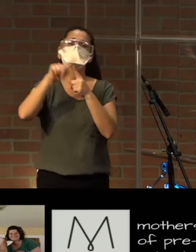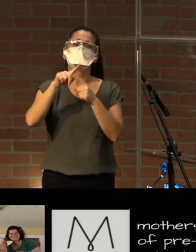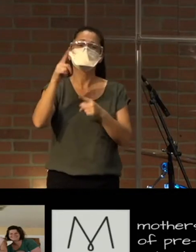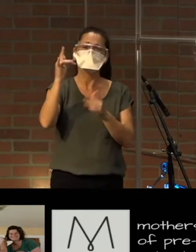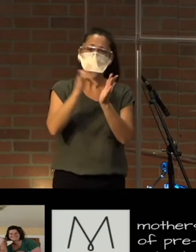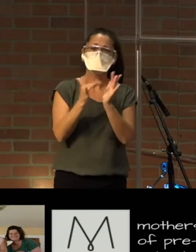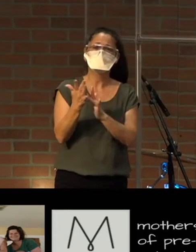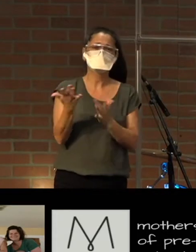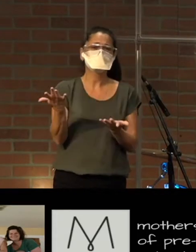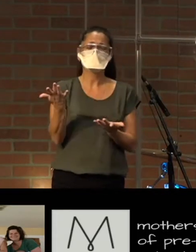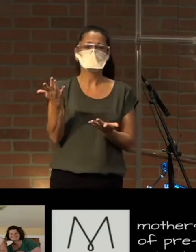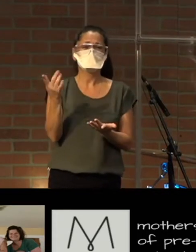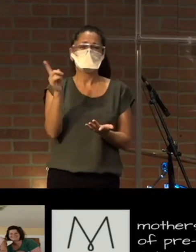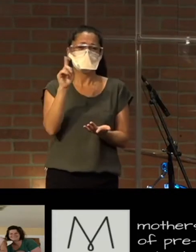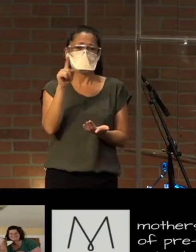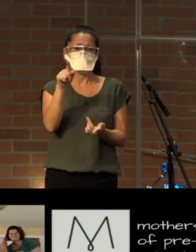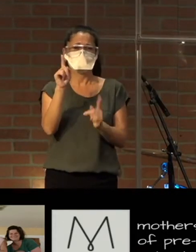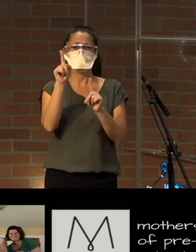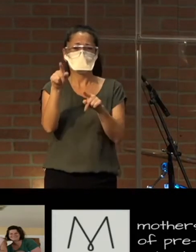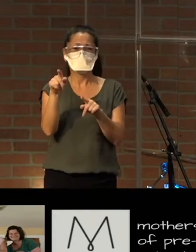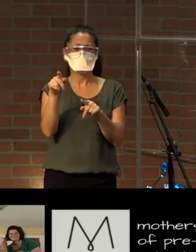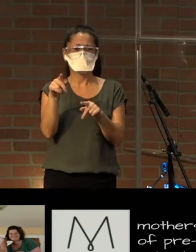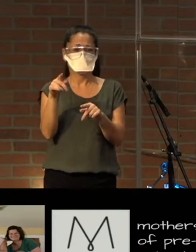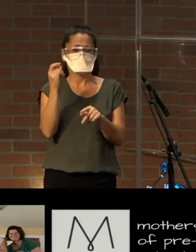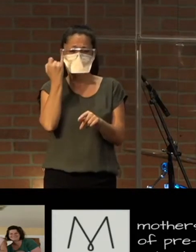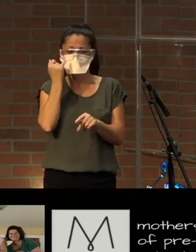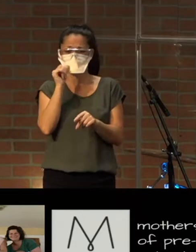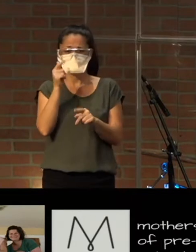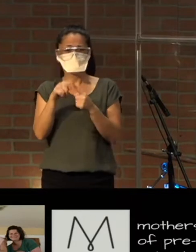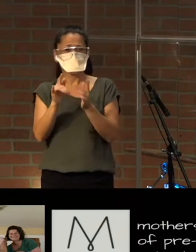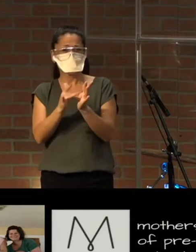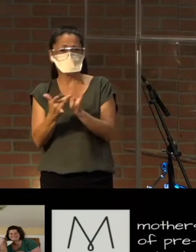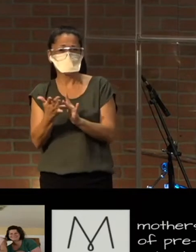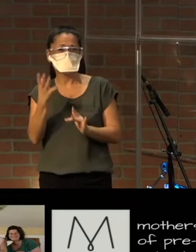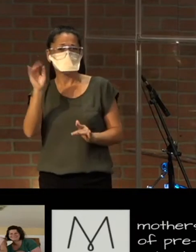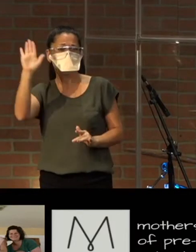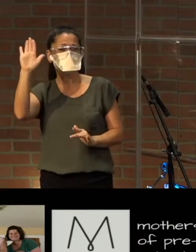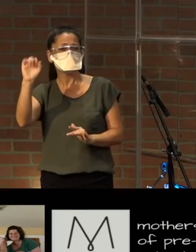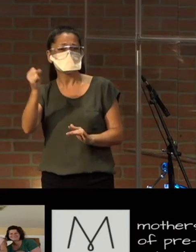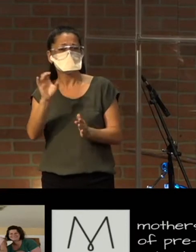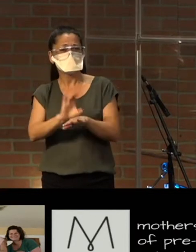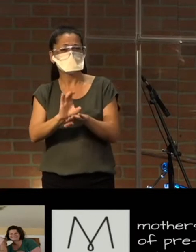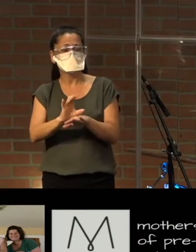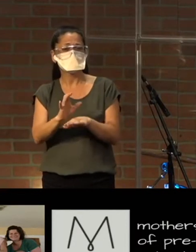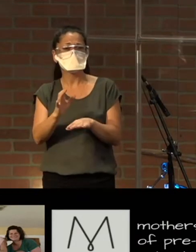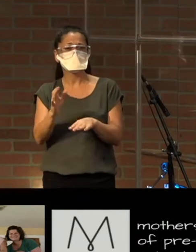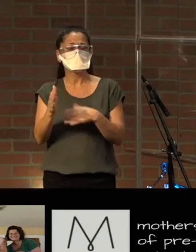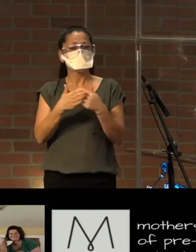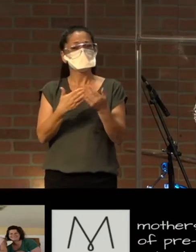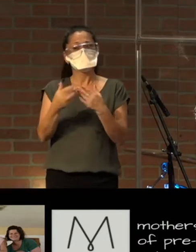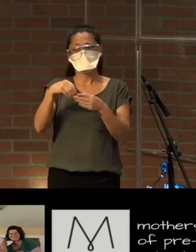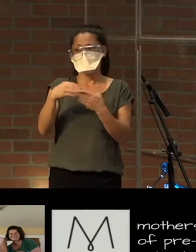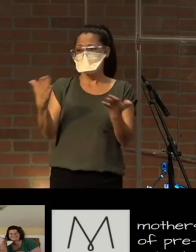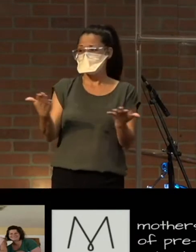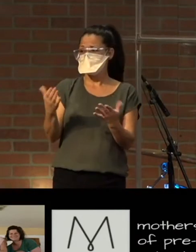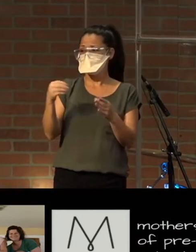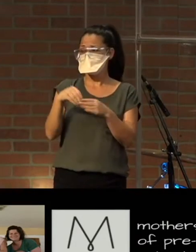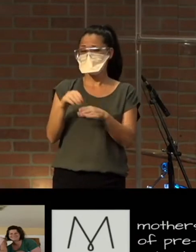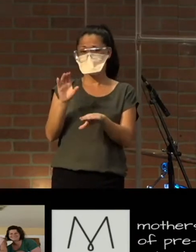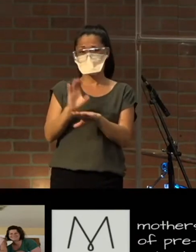Where do you turn if not to Jesus and his church? And yet within the church is where we often run